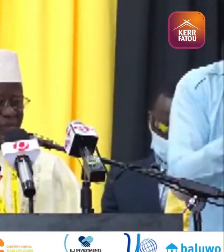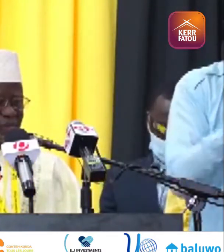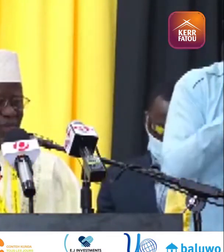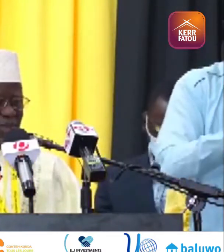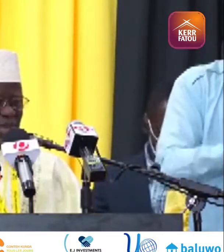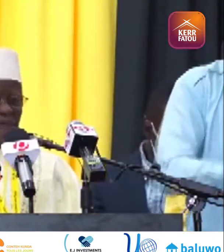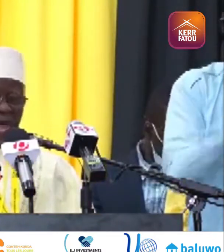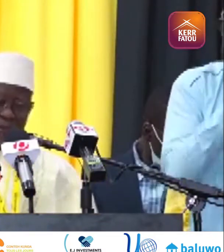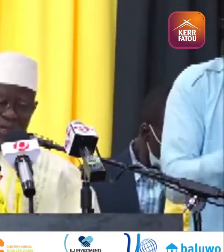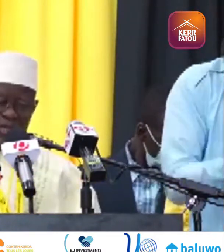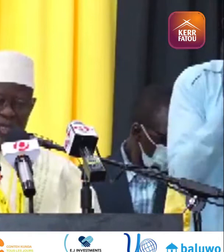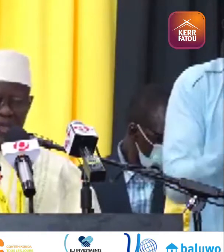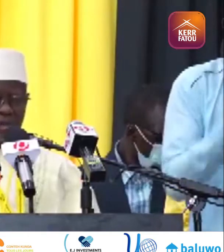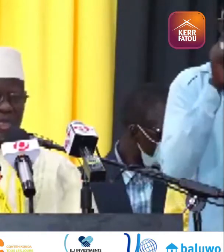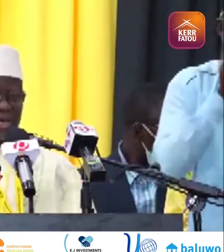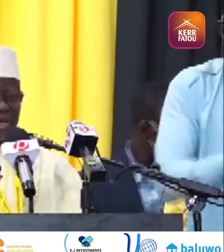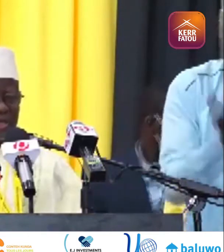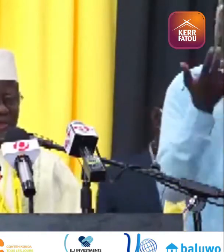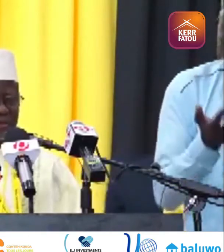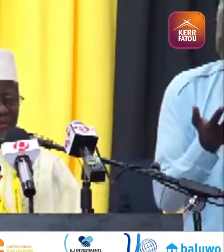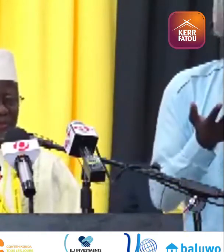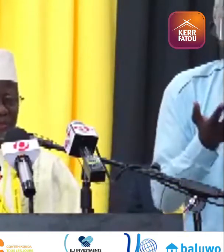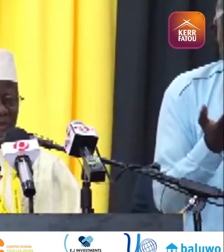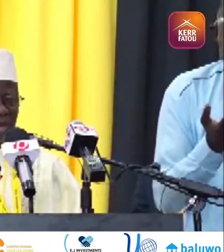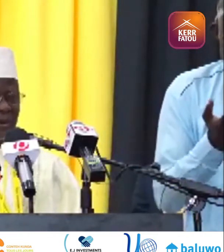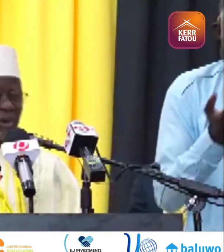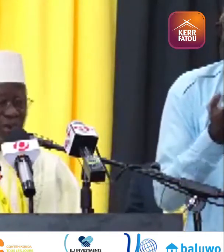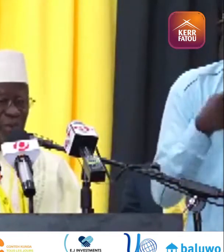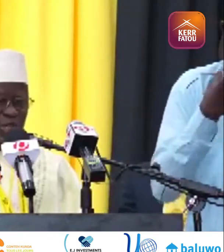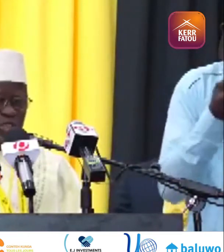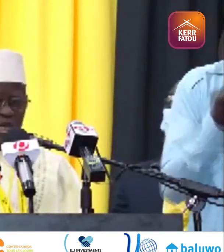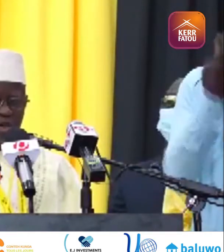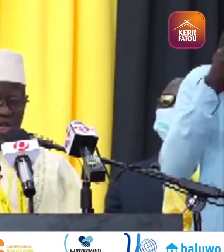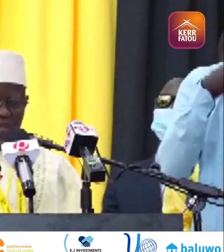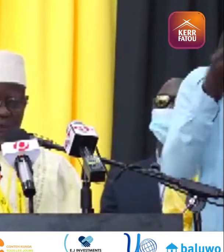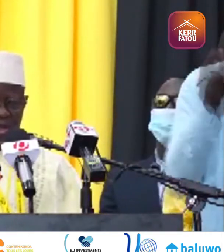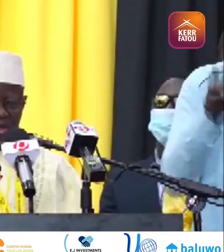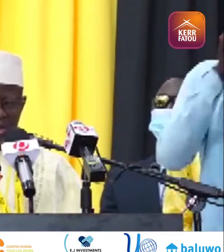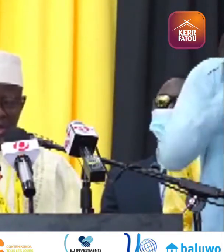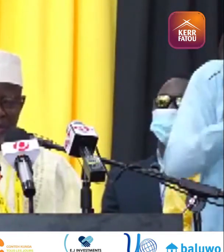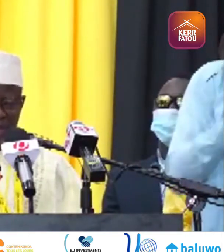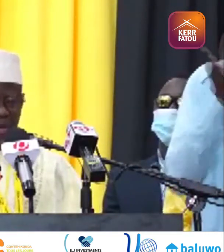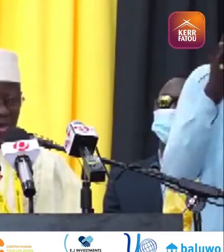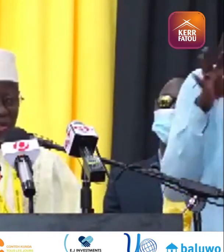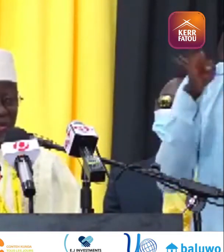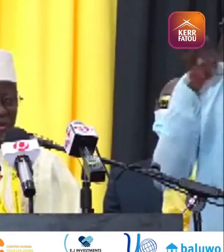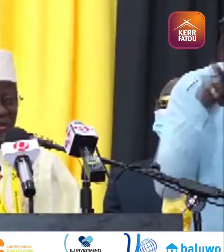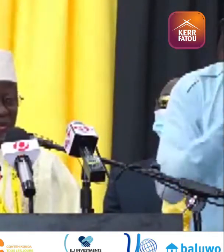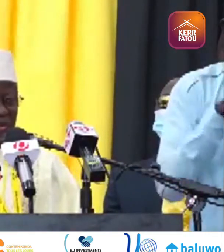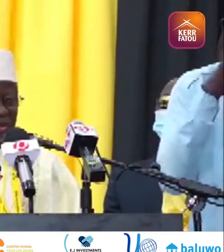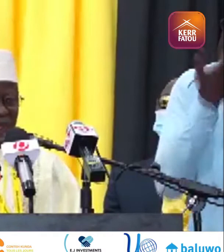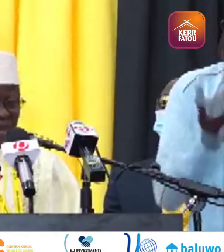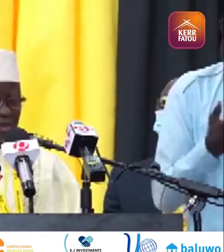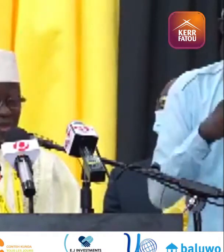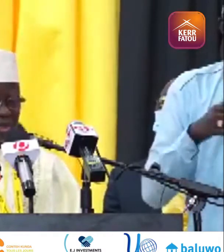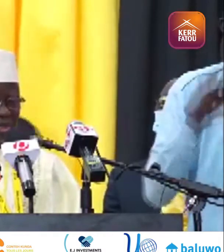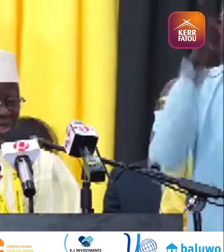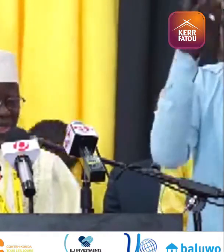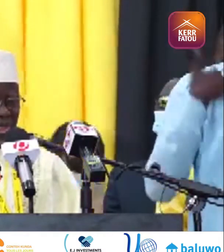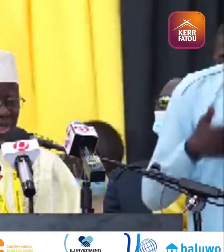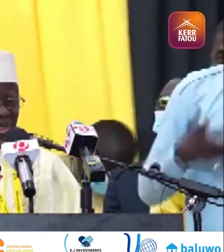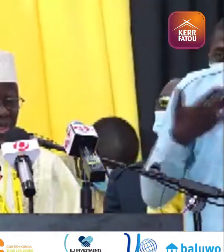market. I'm happy to say that our contributions may not have been in millions,